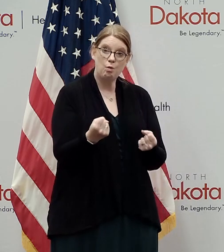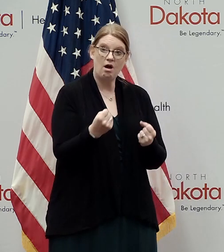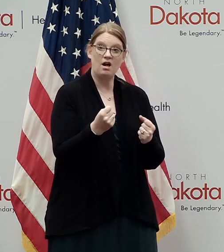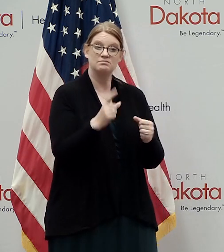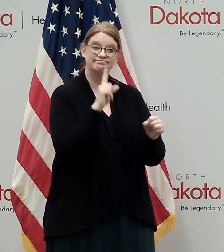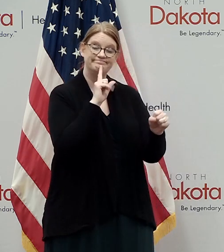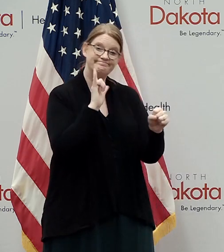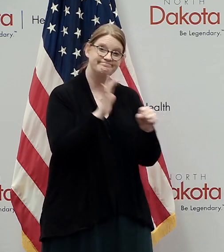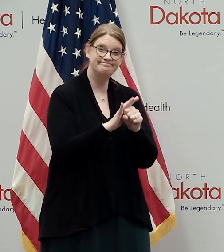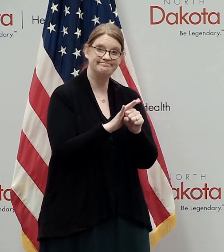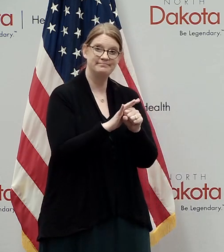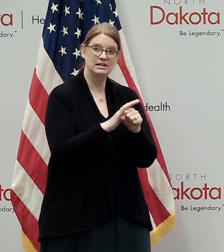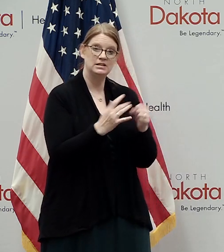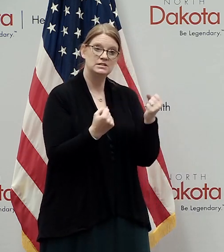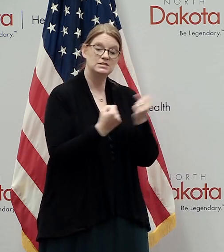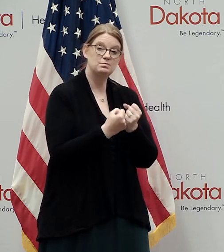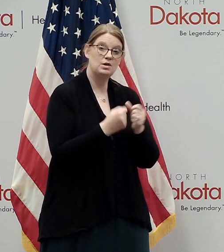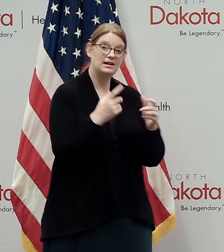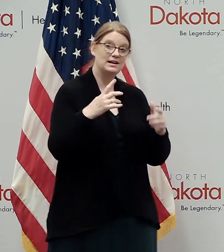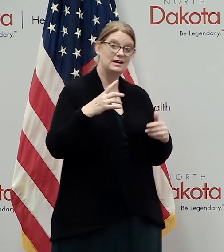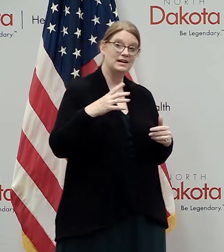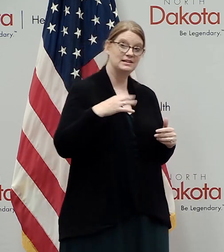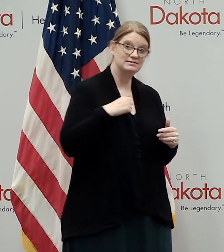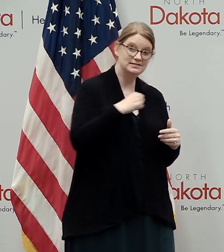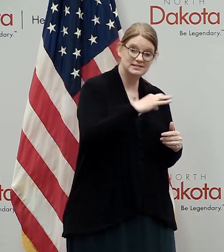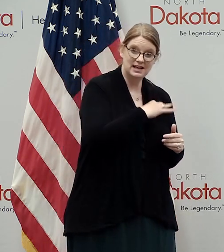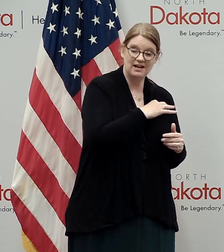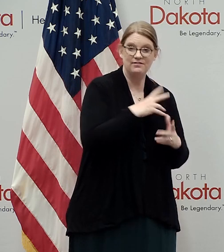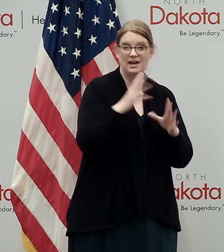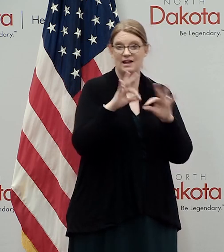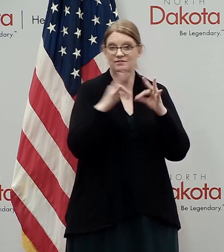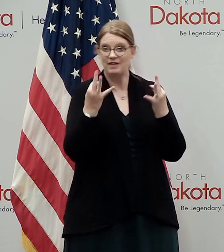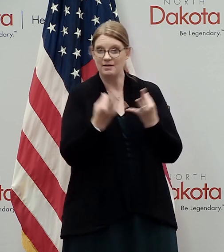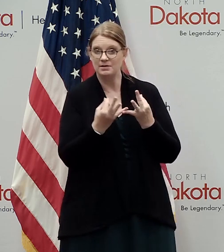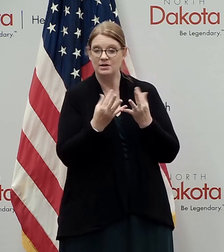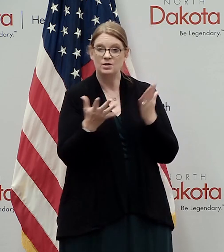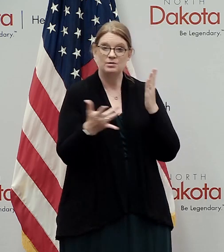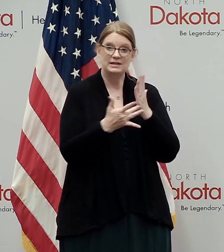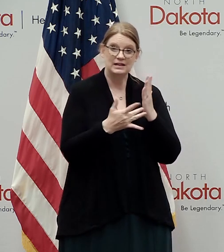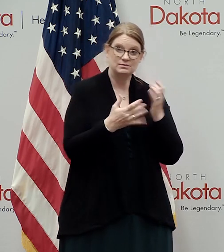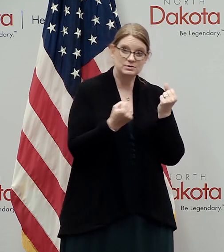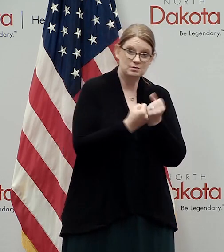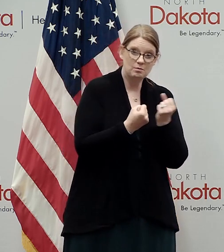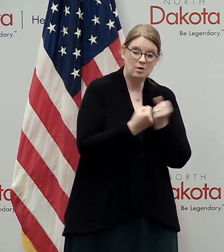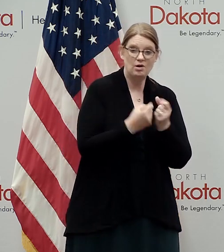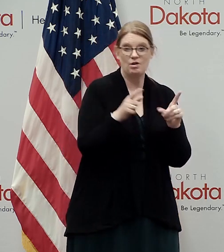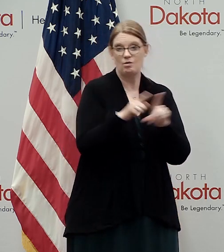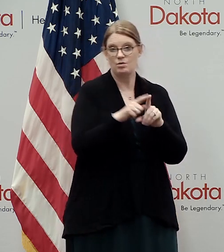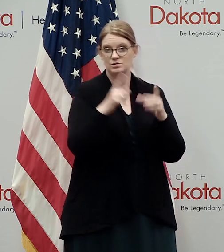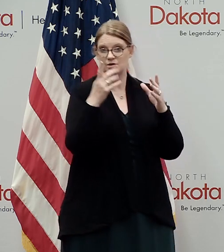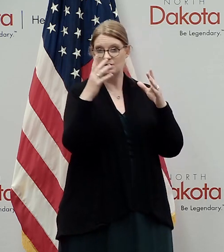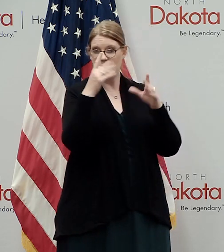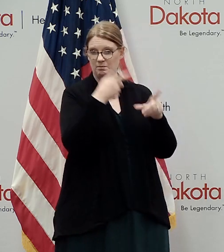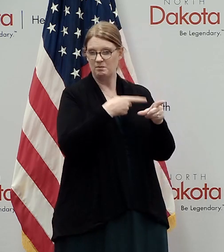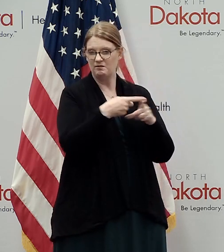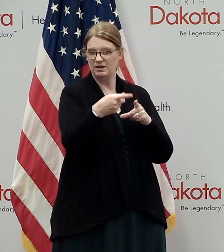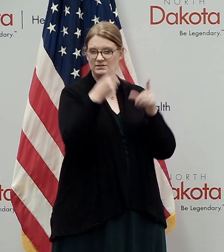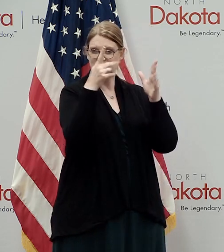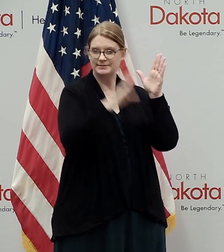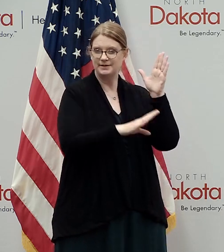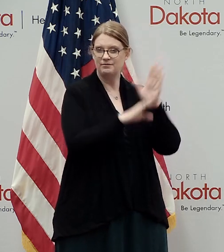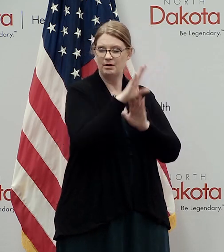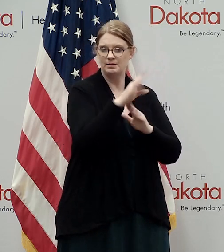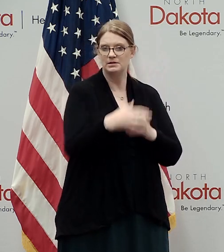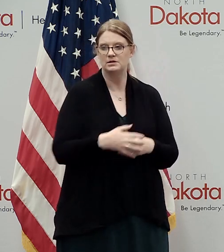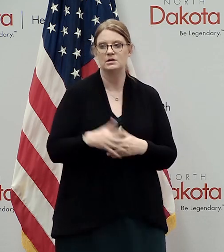supporting employees and families with technical support and professional development. School districts will